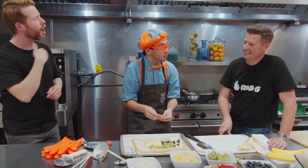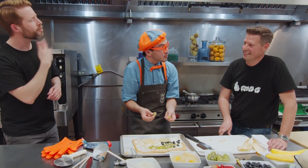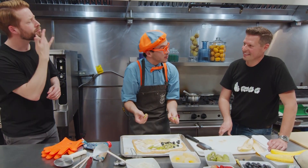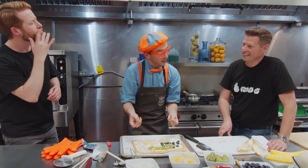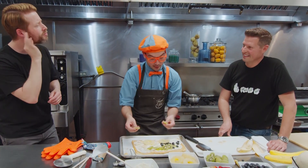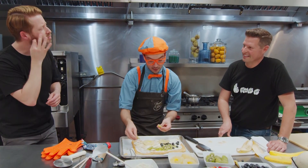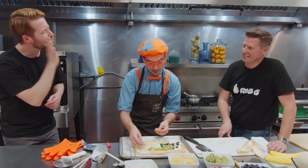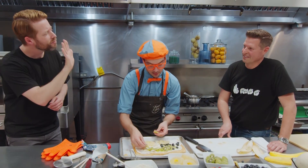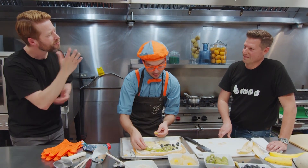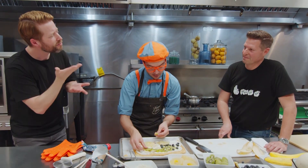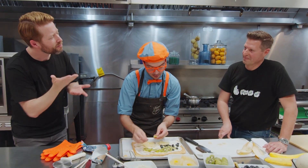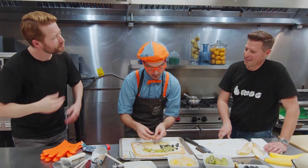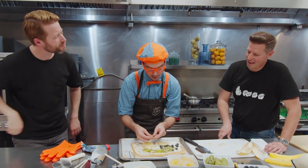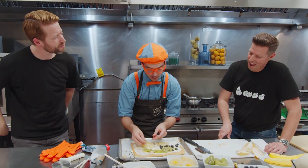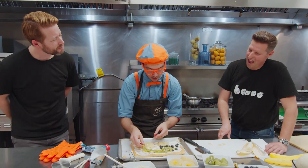favorite fruit?